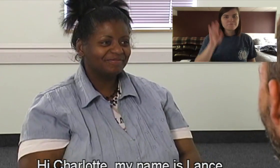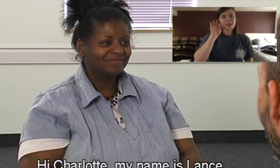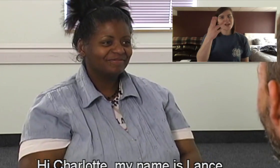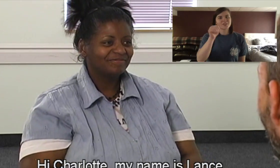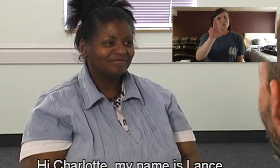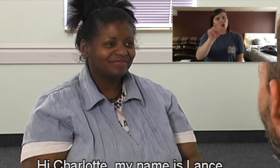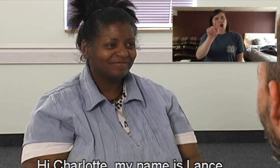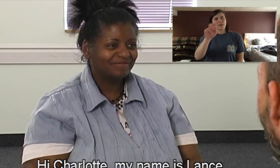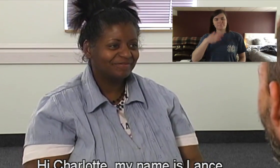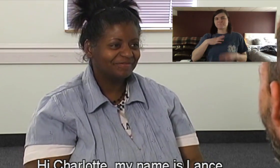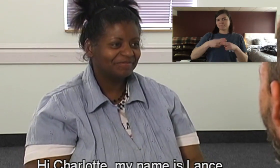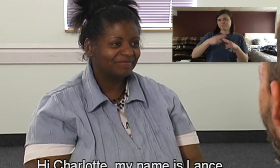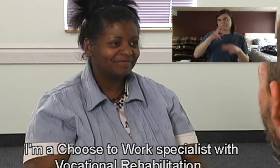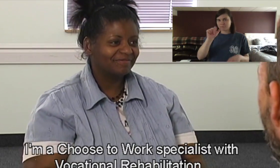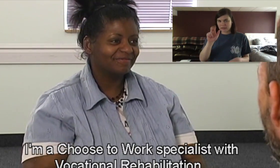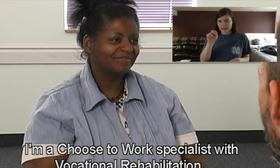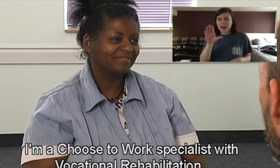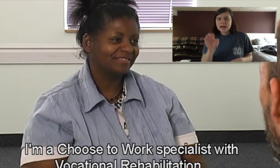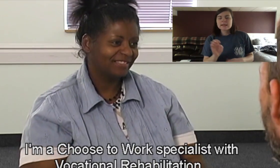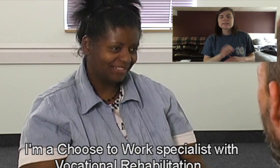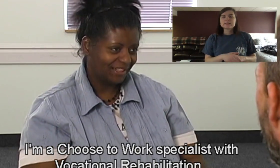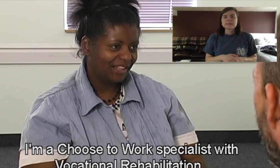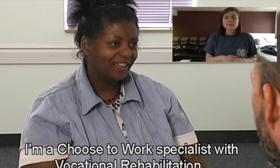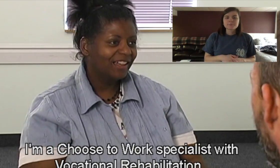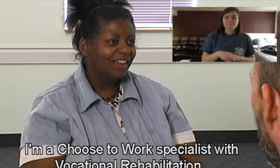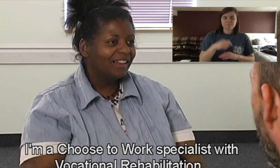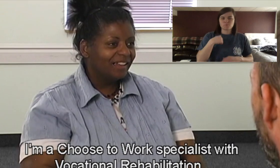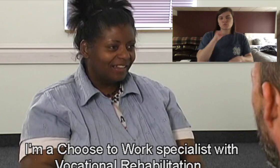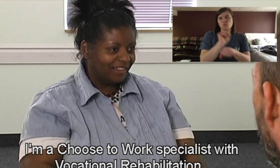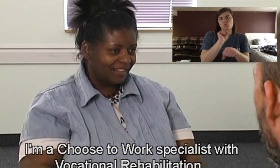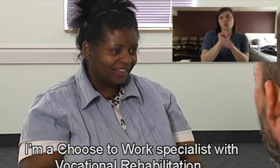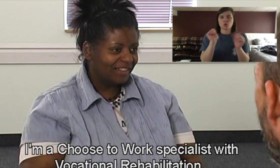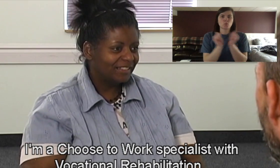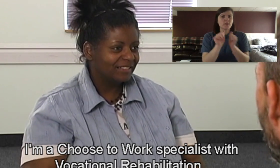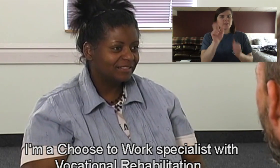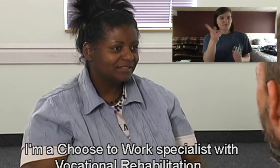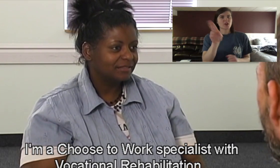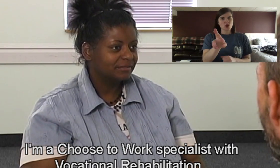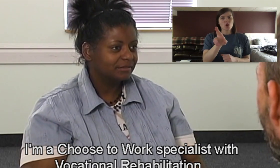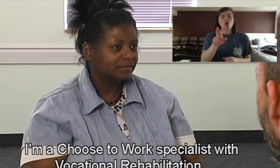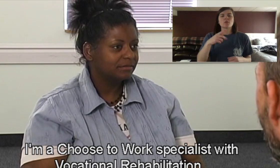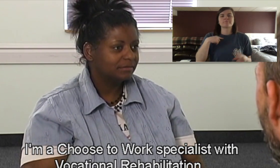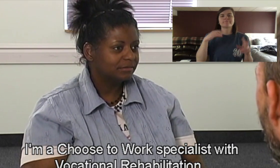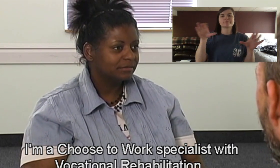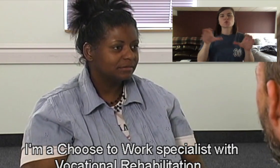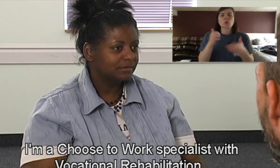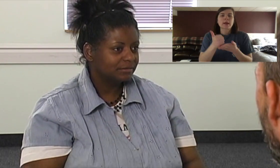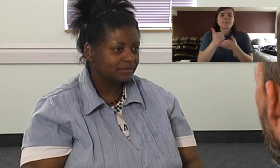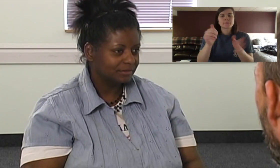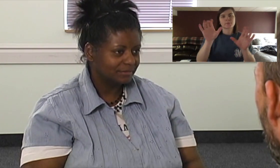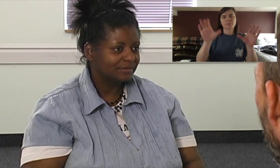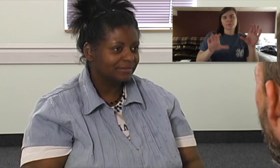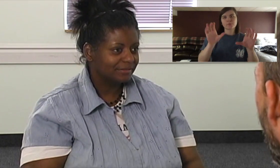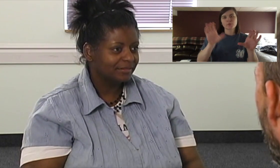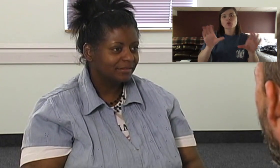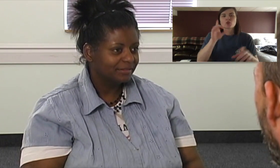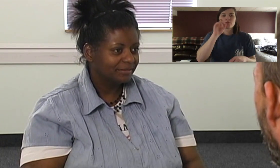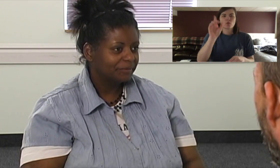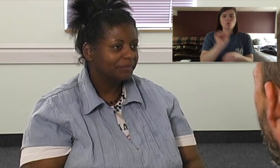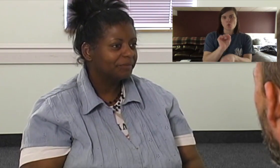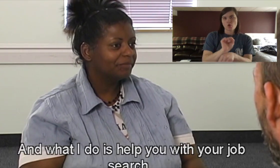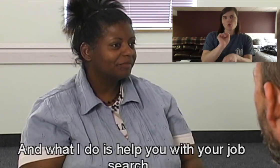Hi, Charlotte. My name is Lance. I'm a Choose to Work specialist with vocational rehabilitation.